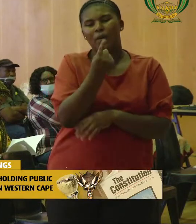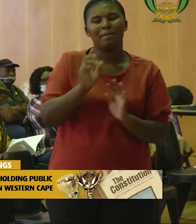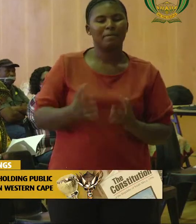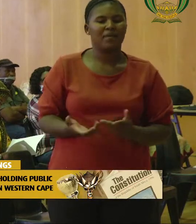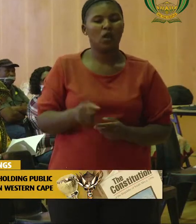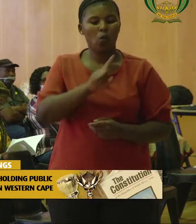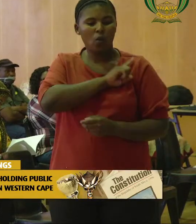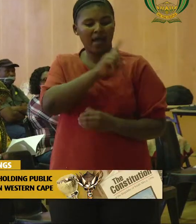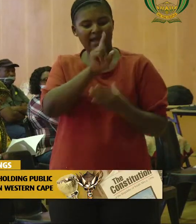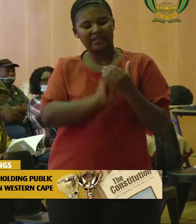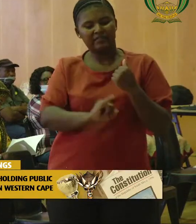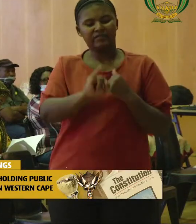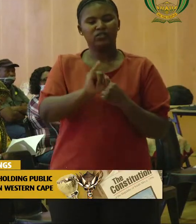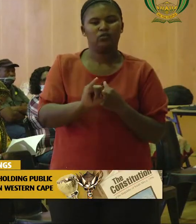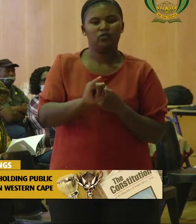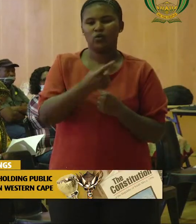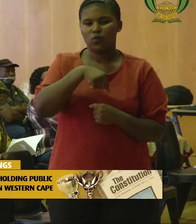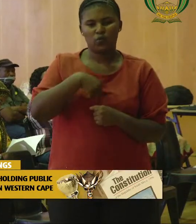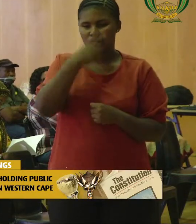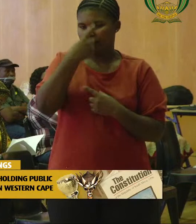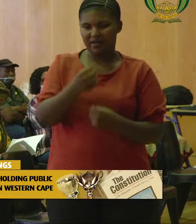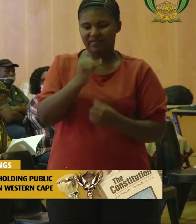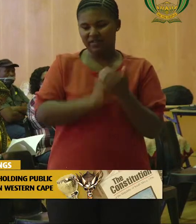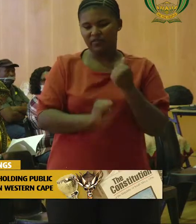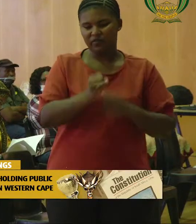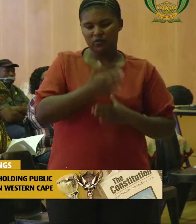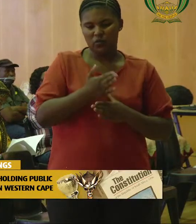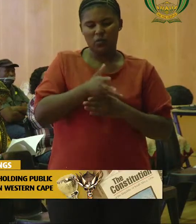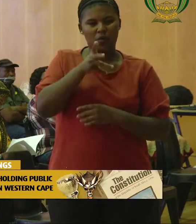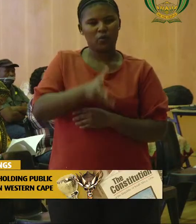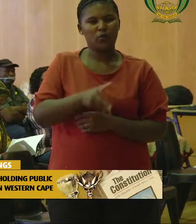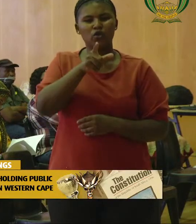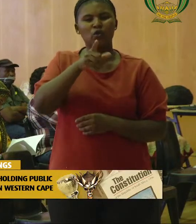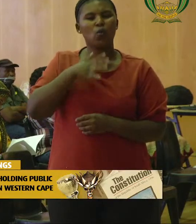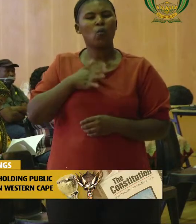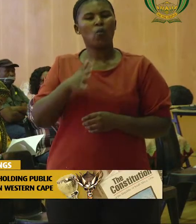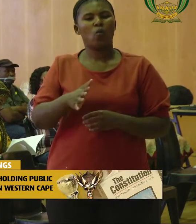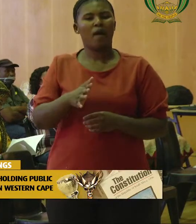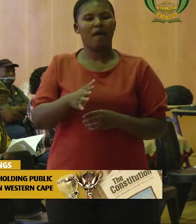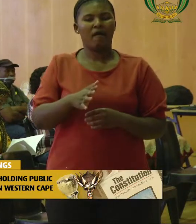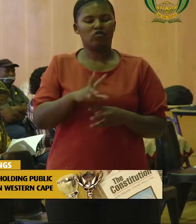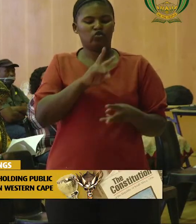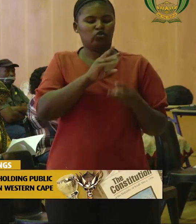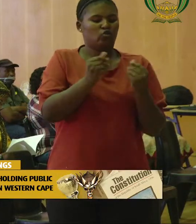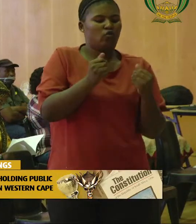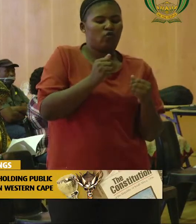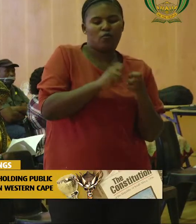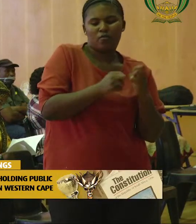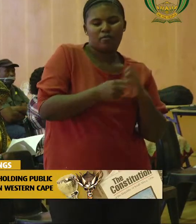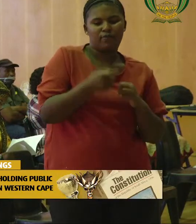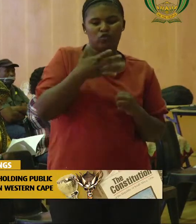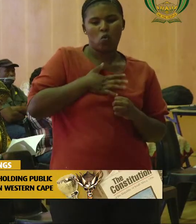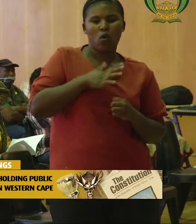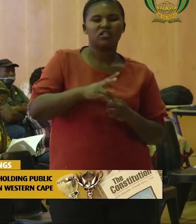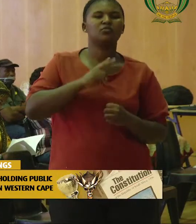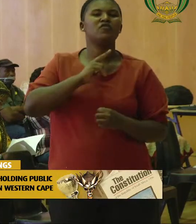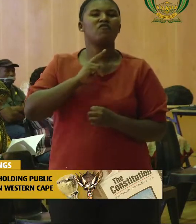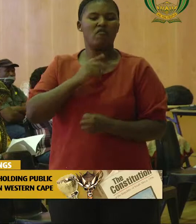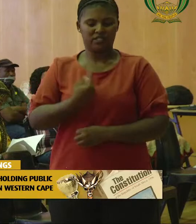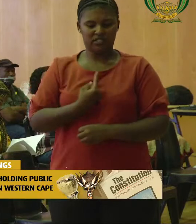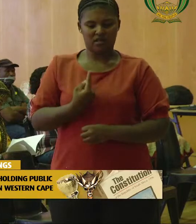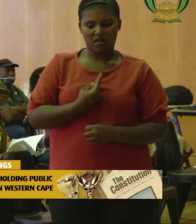are an individual. Ungumntu omnye. Just because when I want to account for any problems, just because when you want to buy voice and